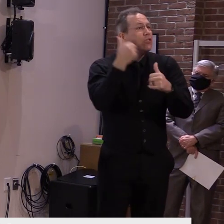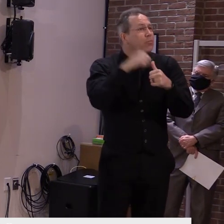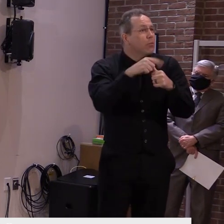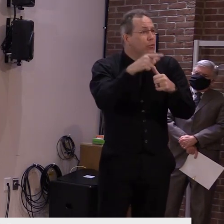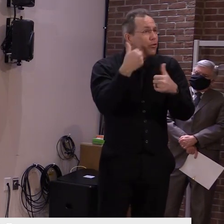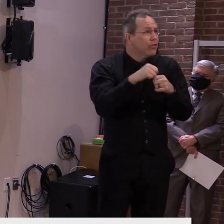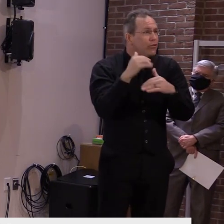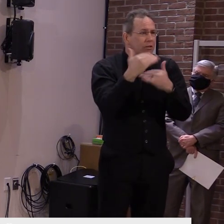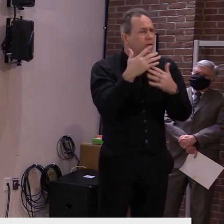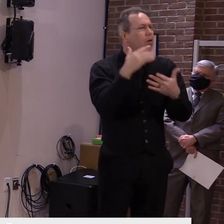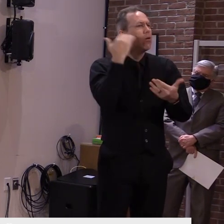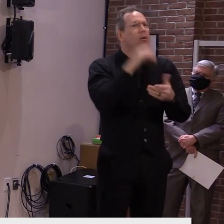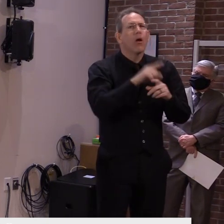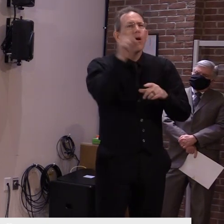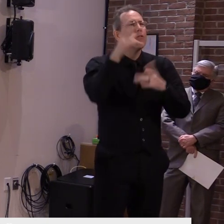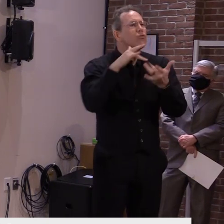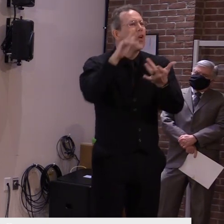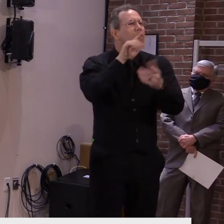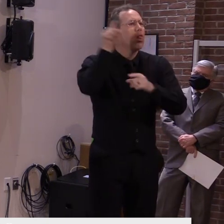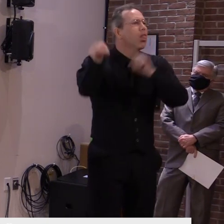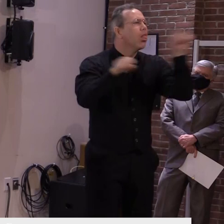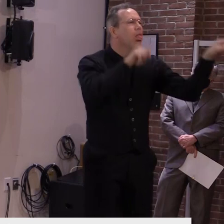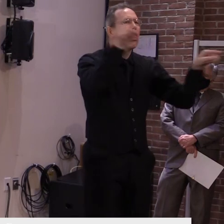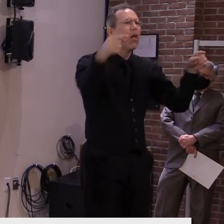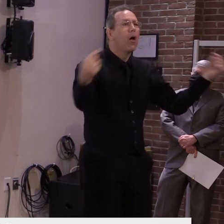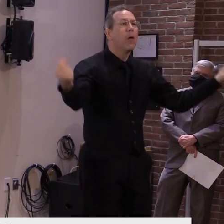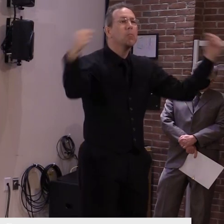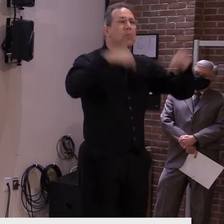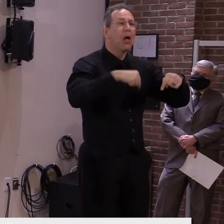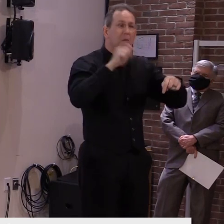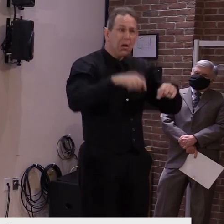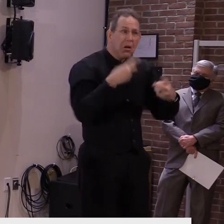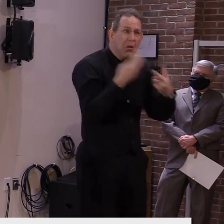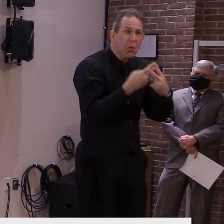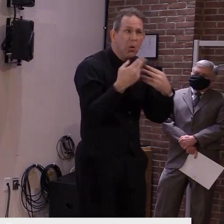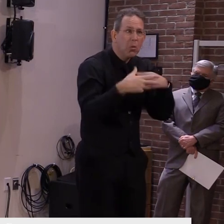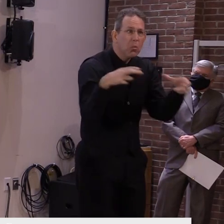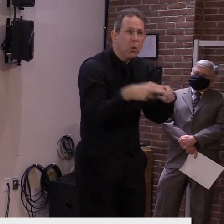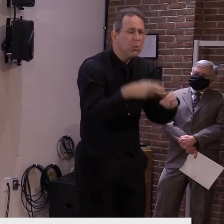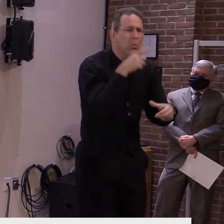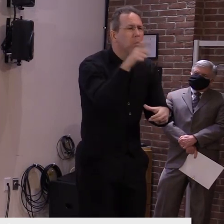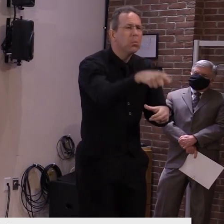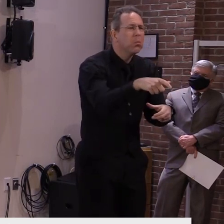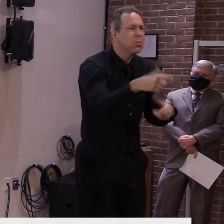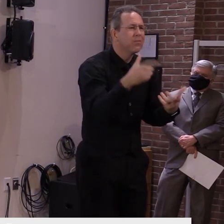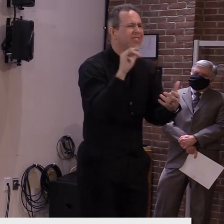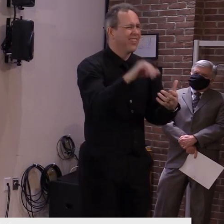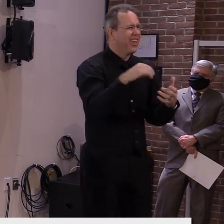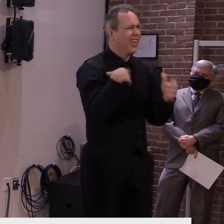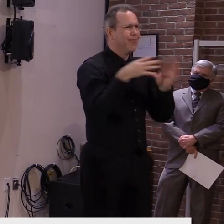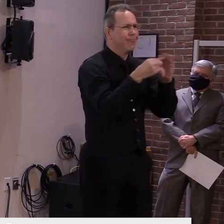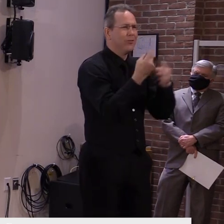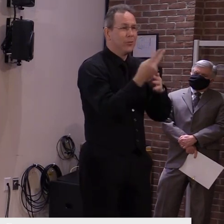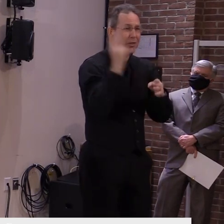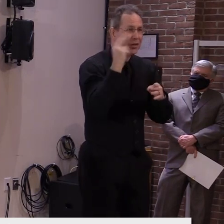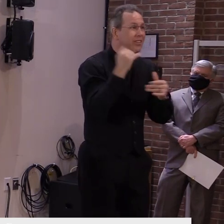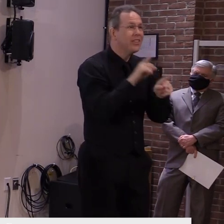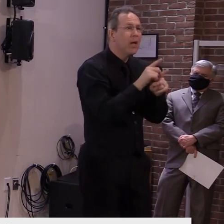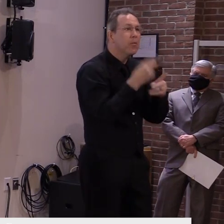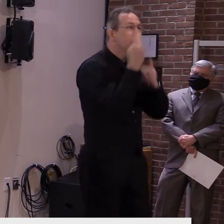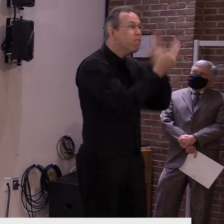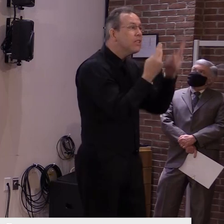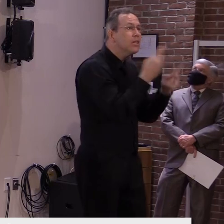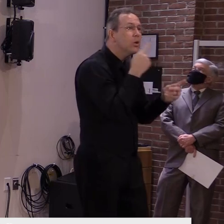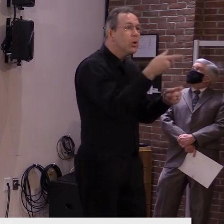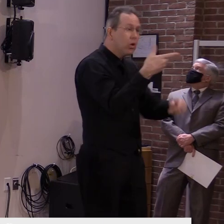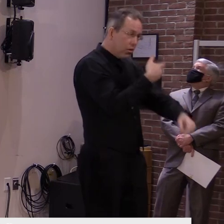included travel-free quarantine, as well as allowing those vaccinated to gather with another household, even if